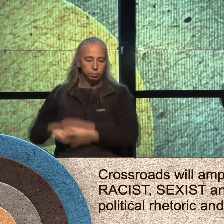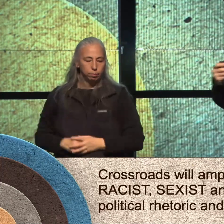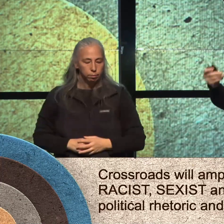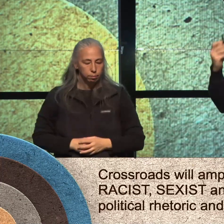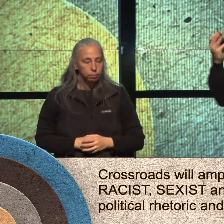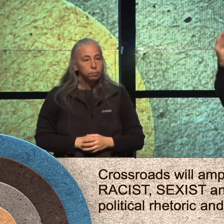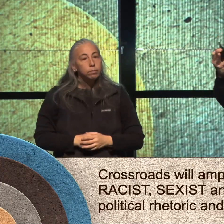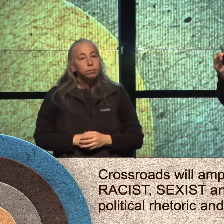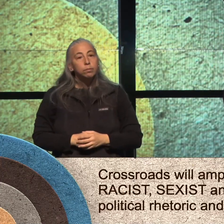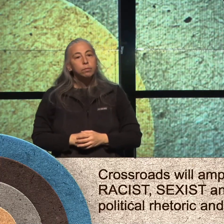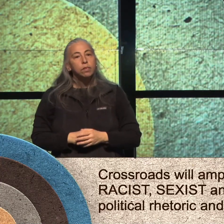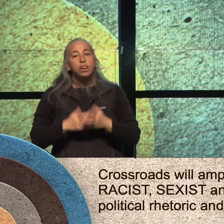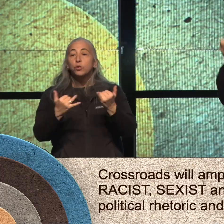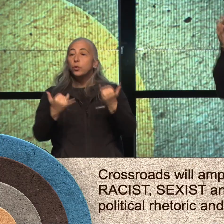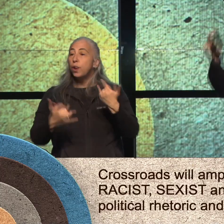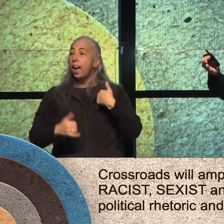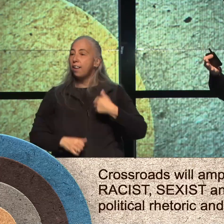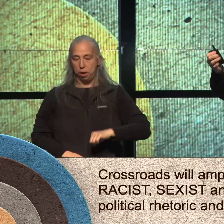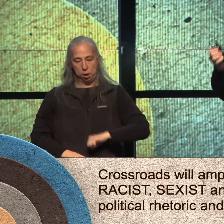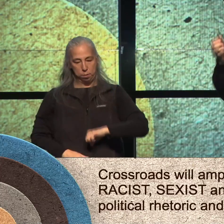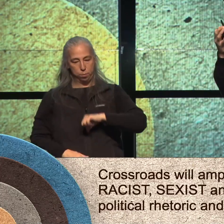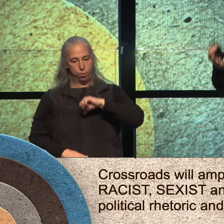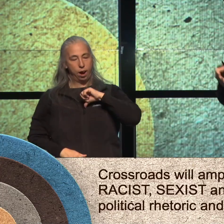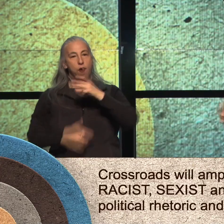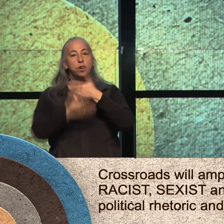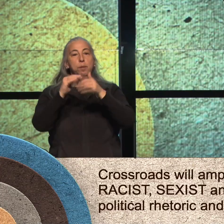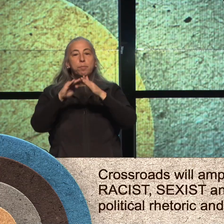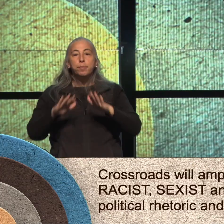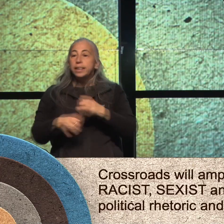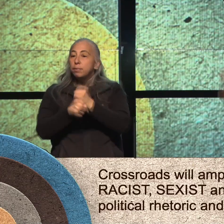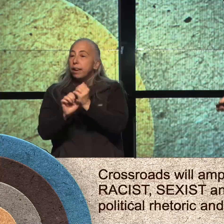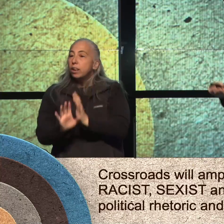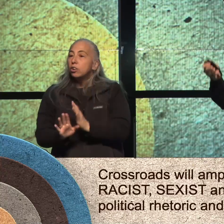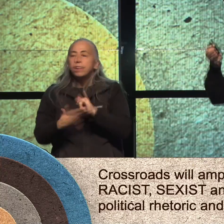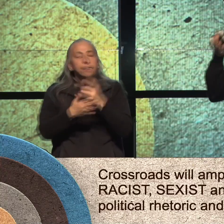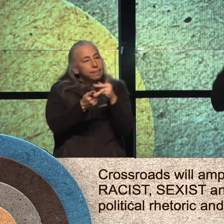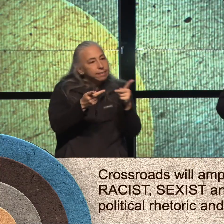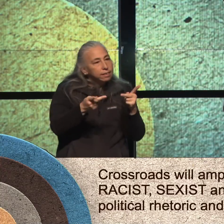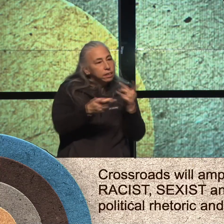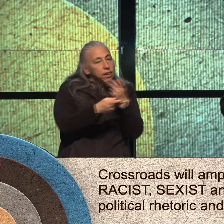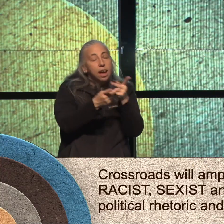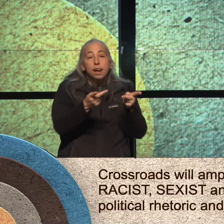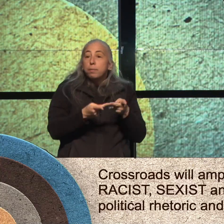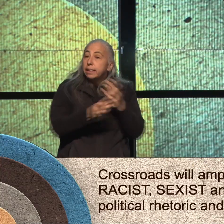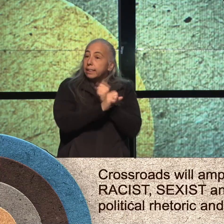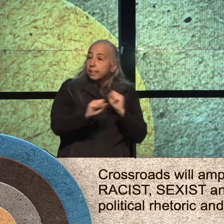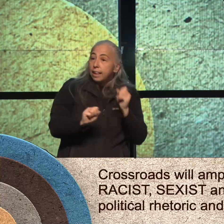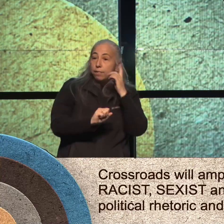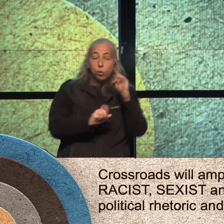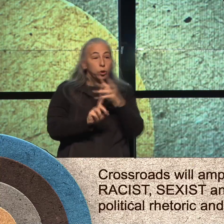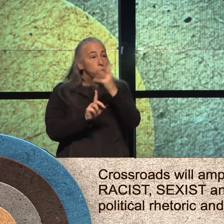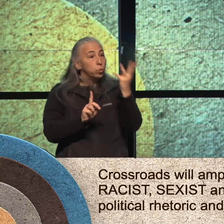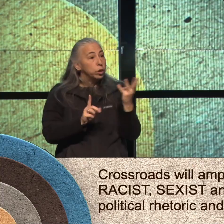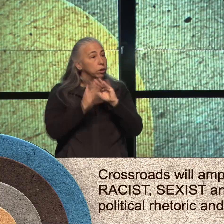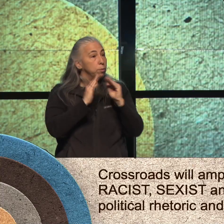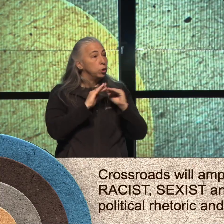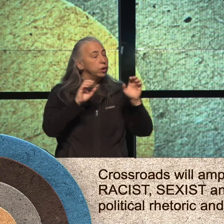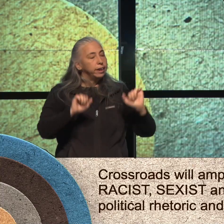And so we have Proud Peacemakers, which is a safe space for the queer community to come and process trauma together.